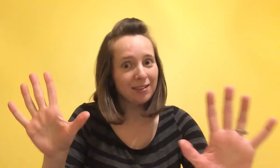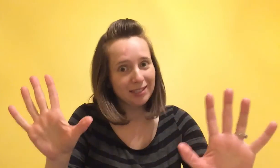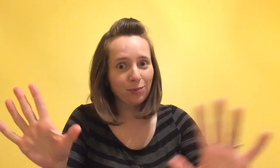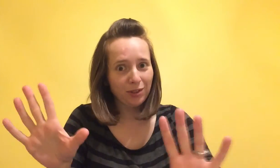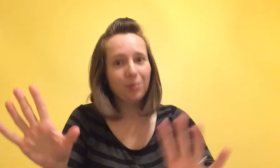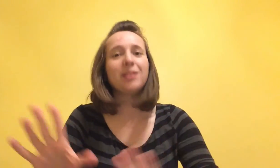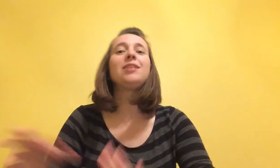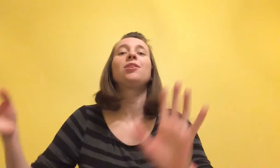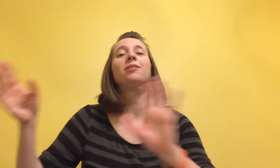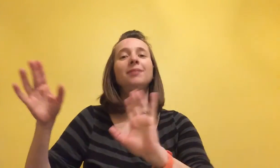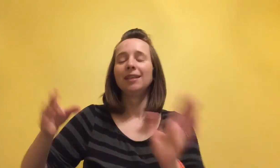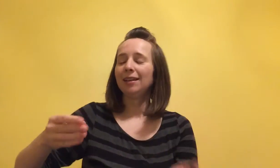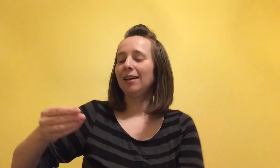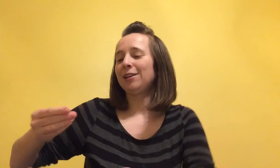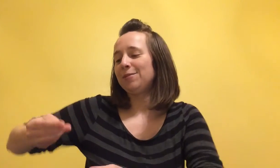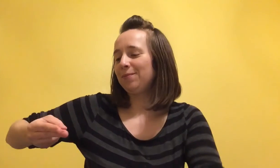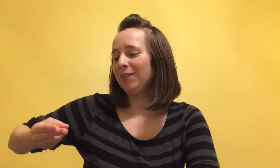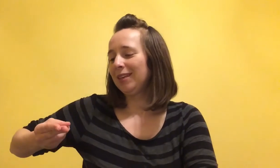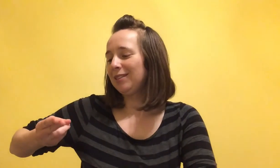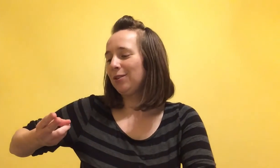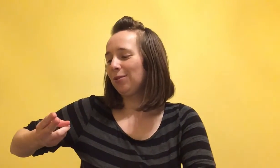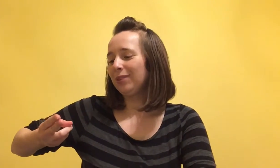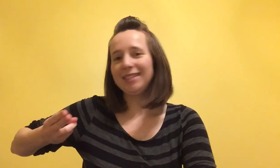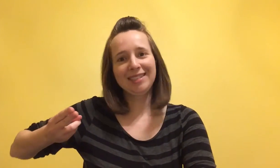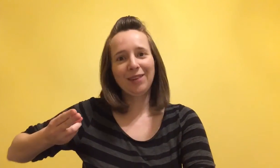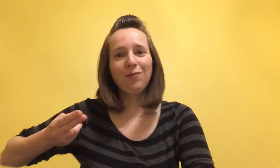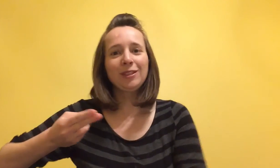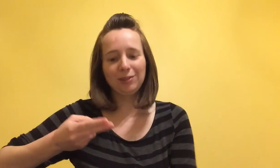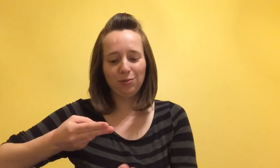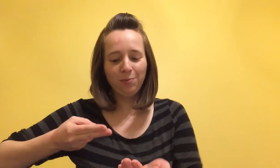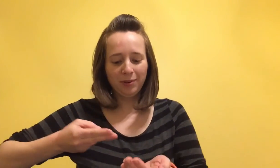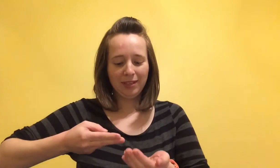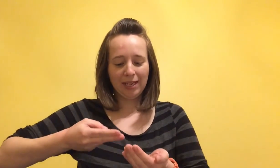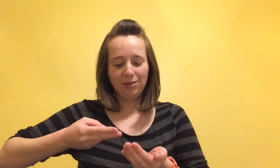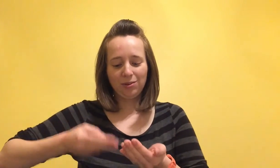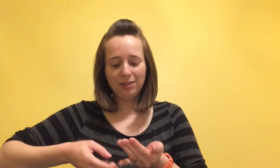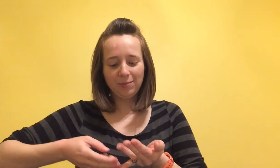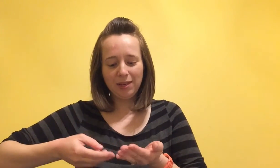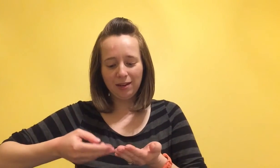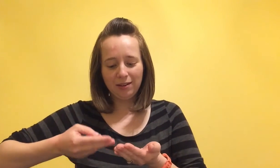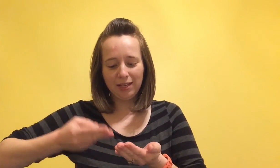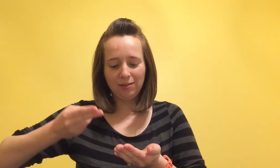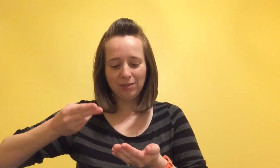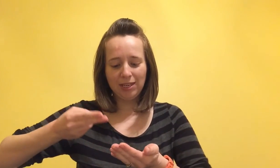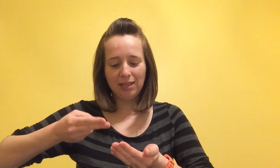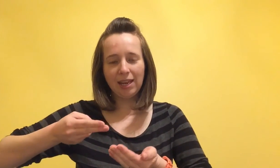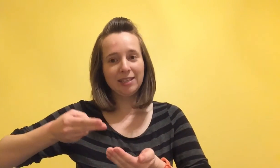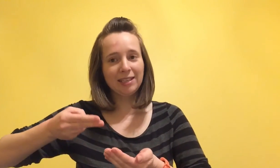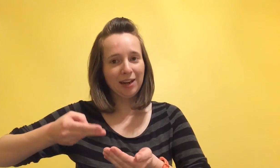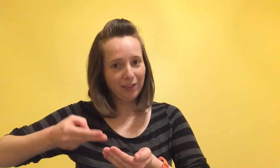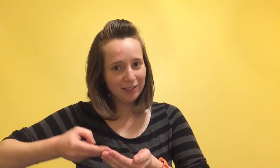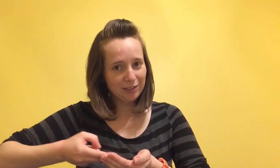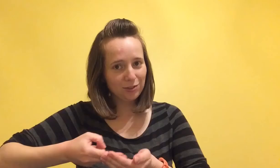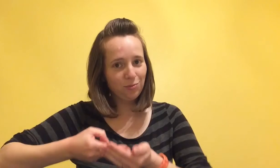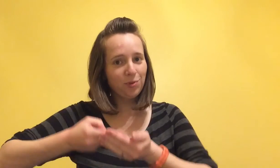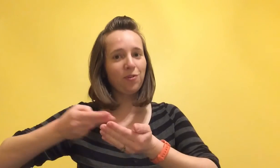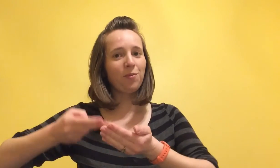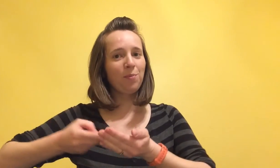things I really want to teach y'all. So this is sign for soup. And you're just going to be kind of like using it as kind of like to scoop it from a